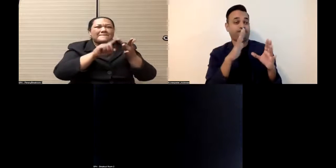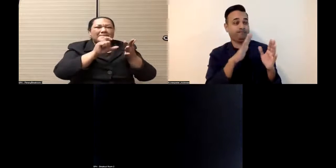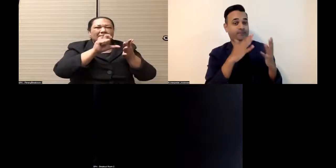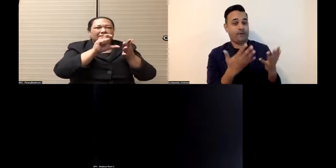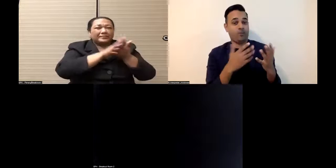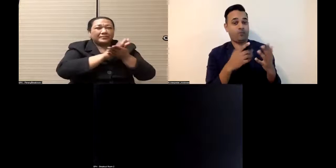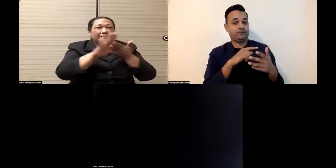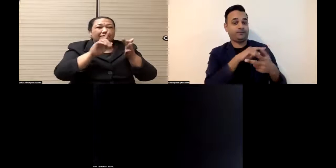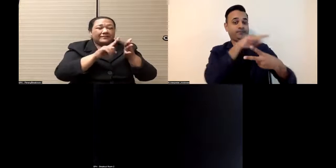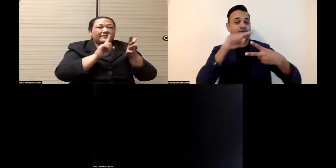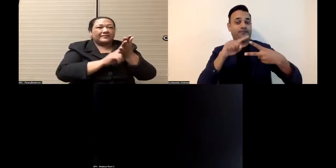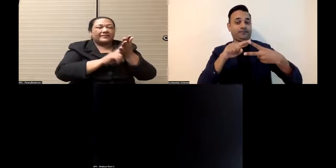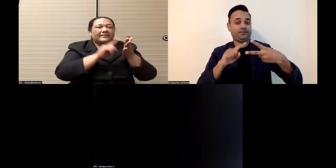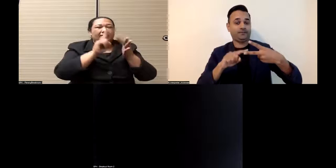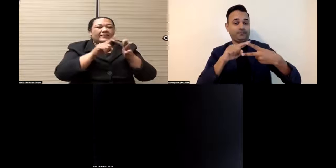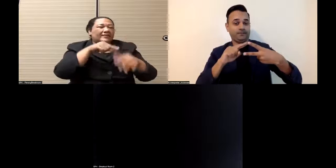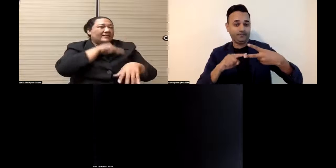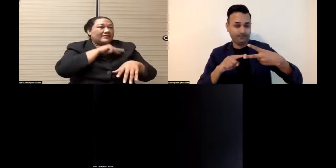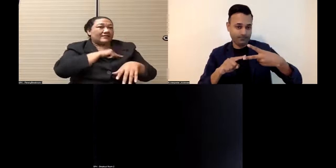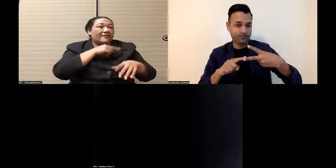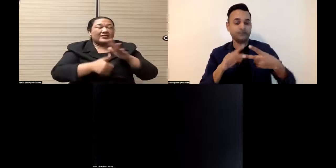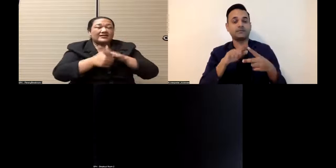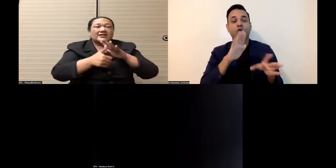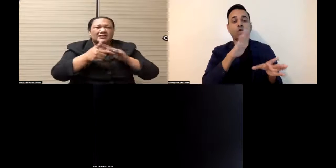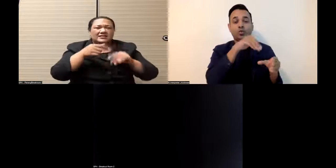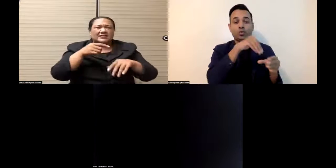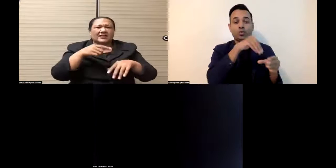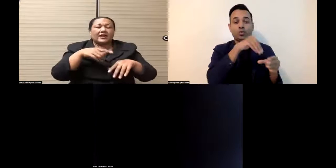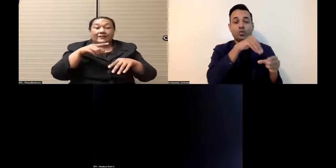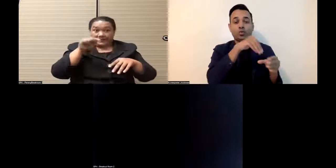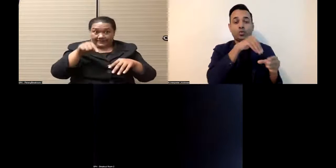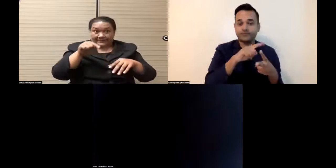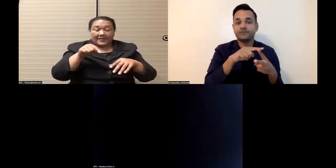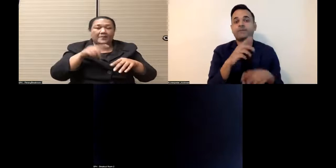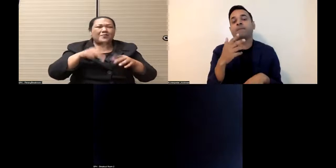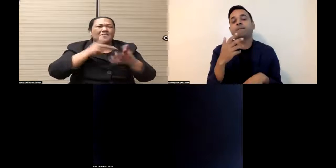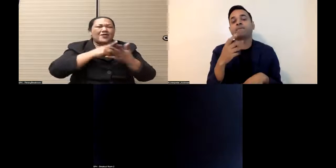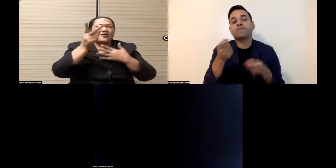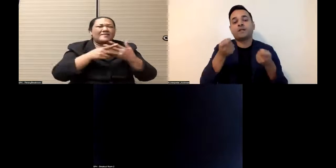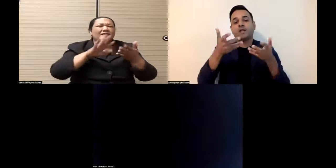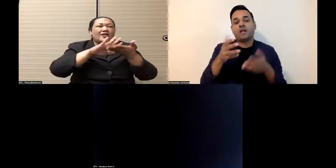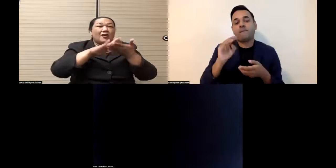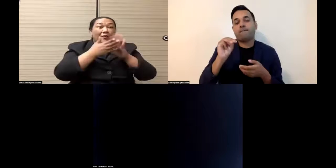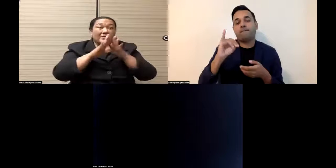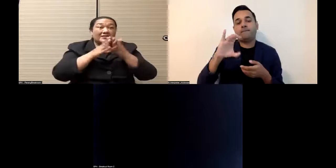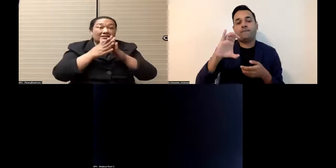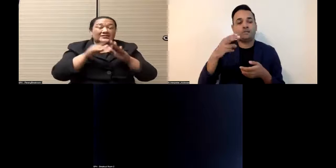Pacific Community here in the Pacific, based in Noumea. Dr. Michelle, can I have